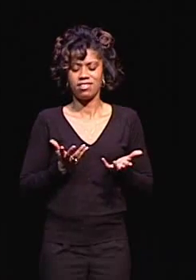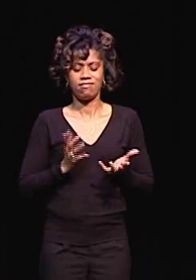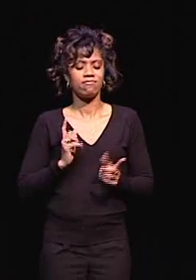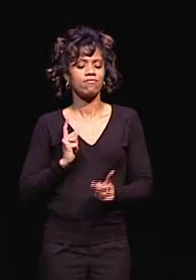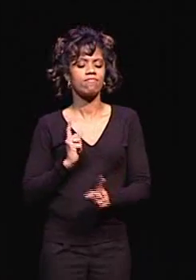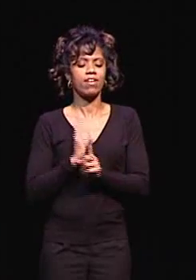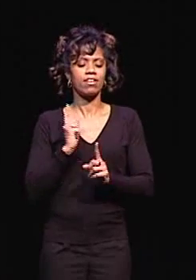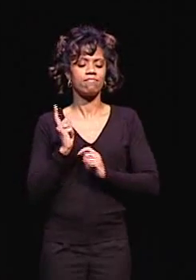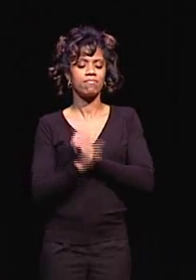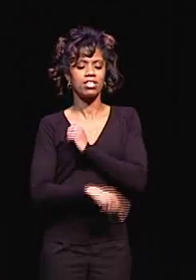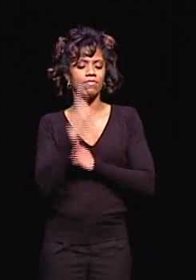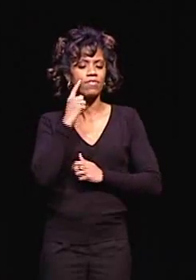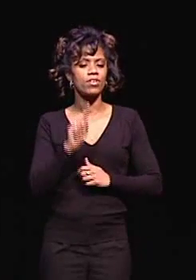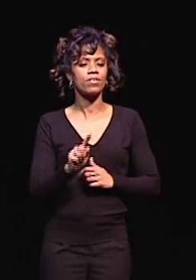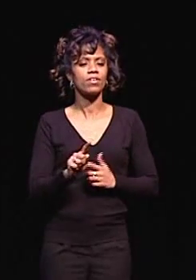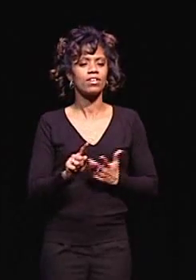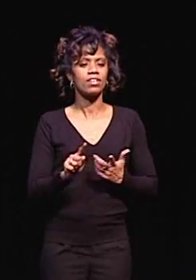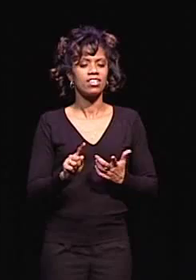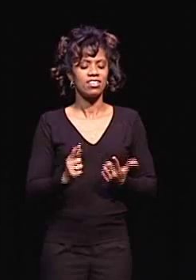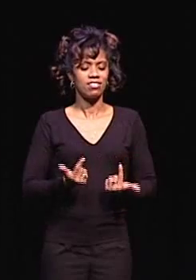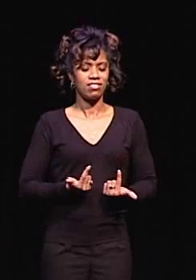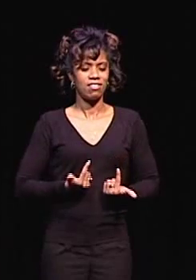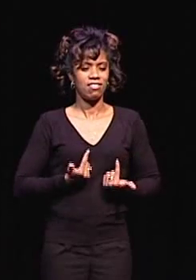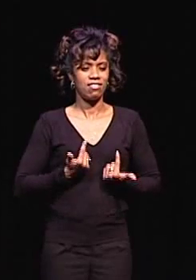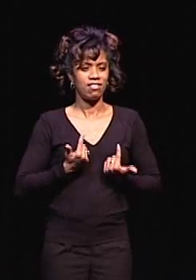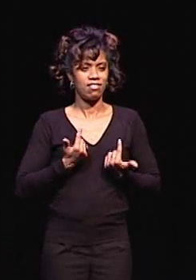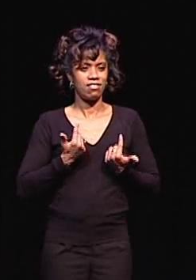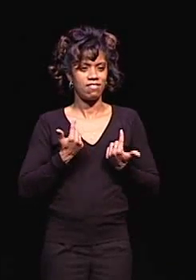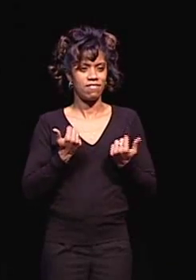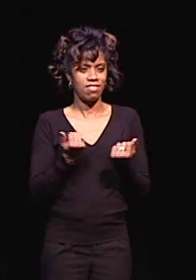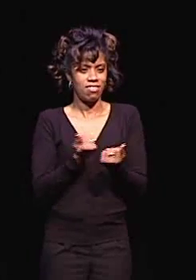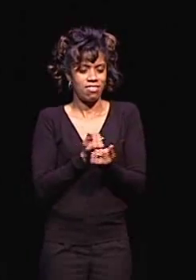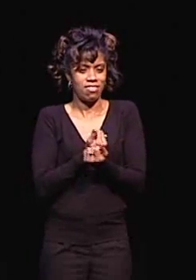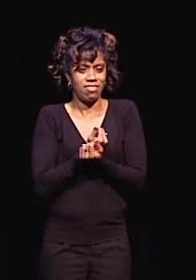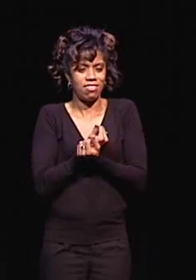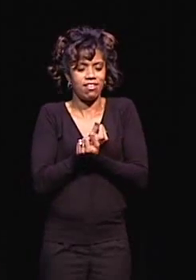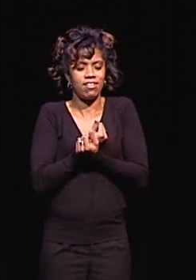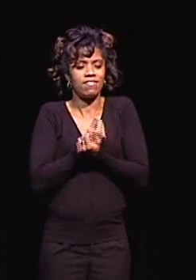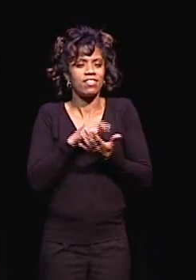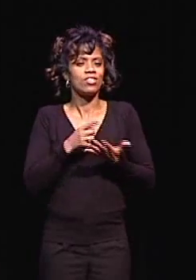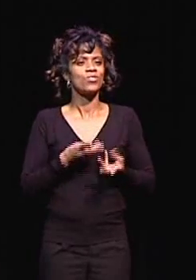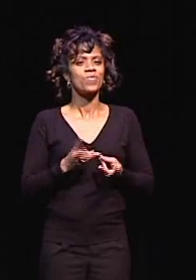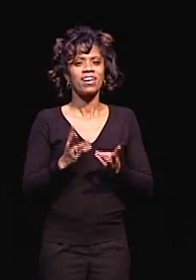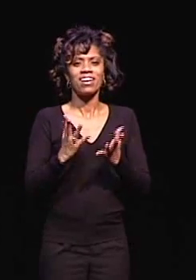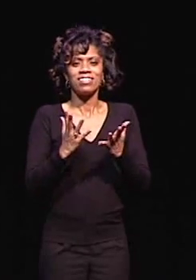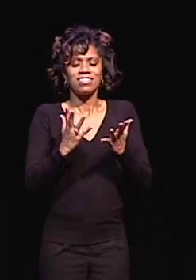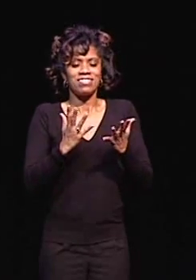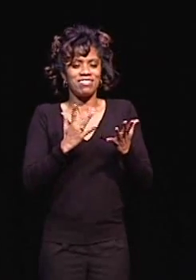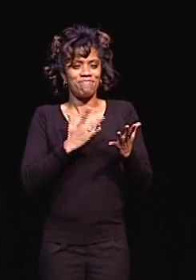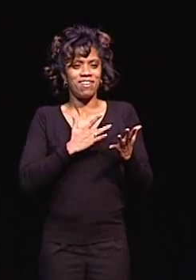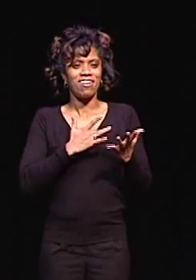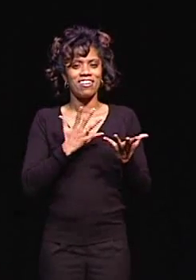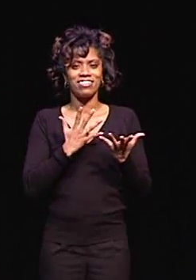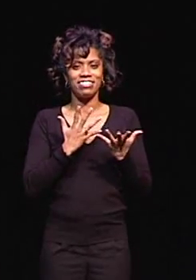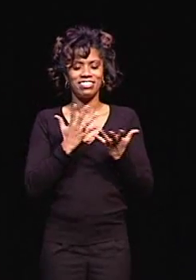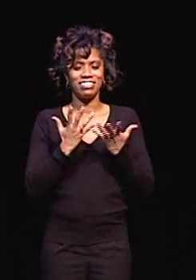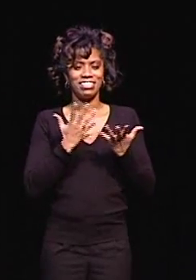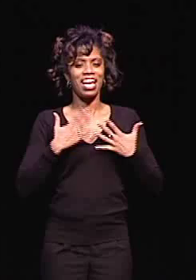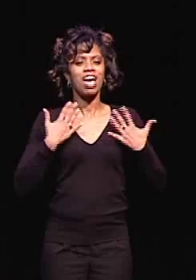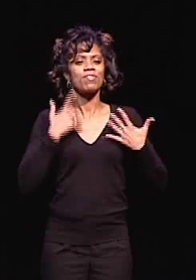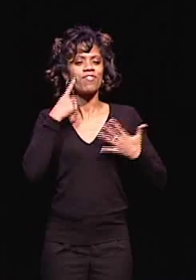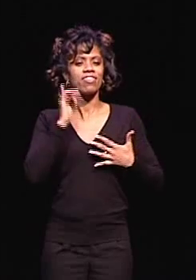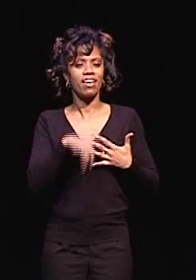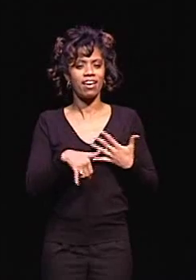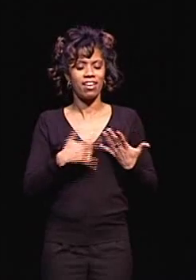punishment. To live and love in vain, oh, my wrung heart, be thou content and